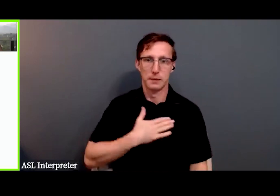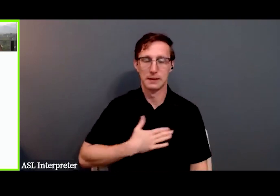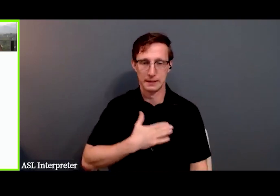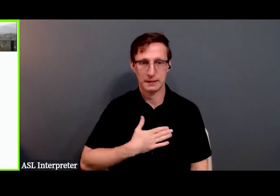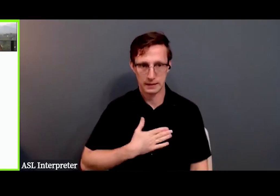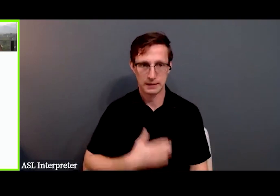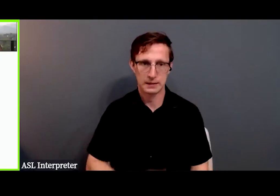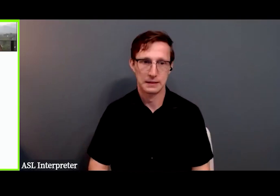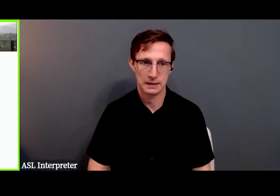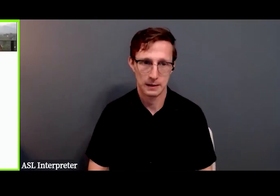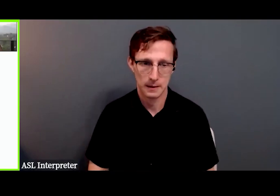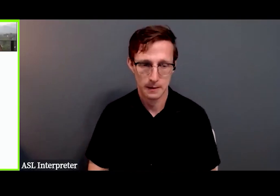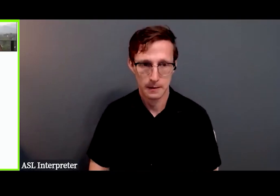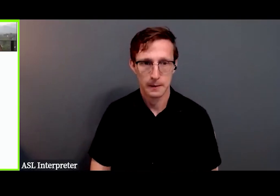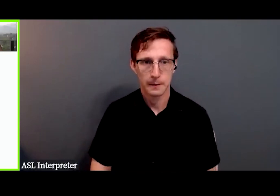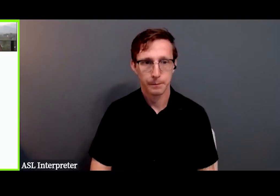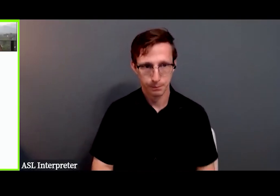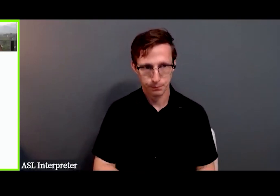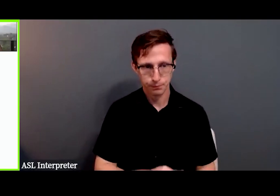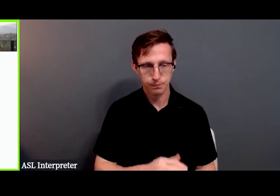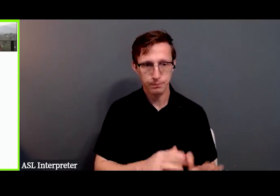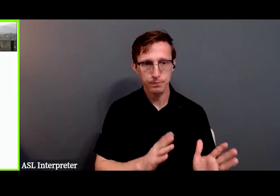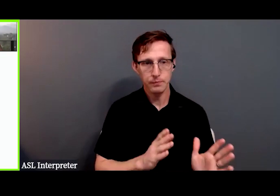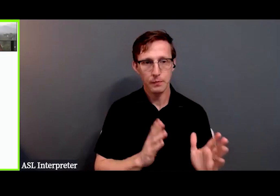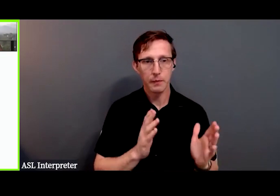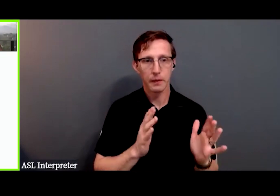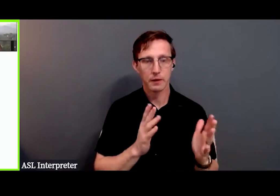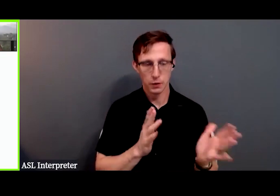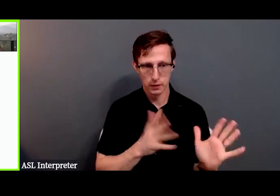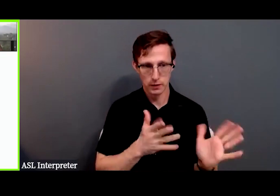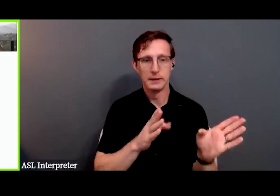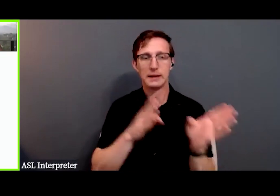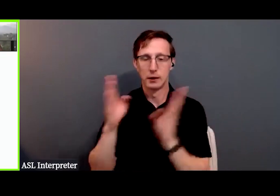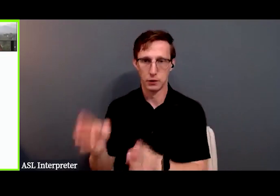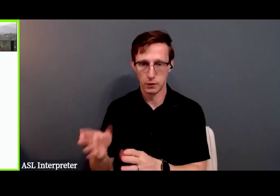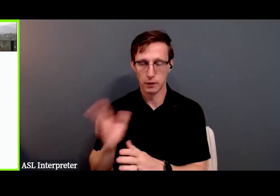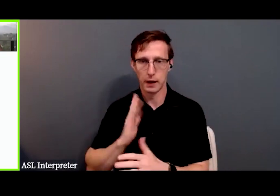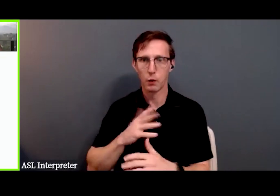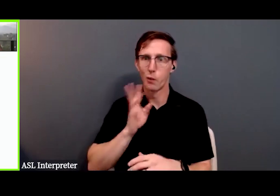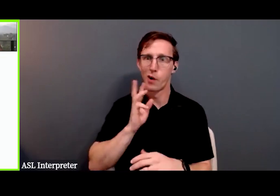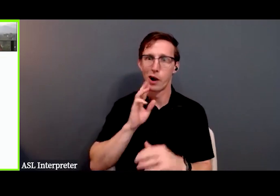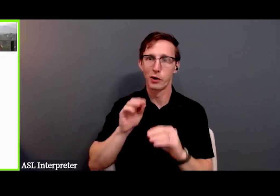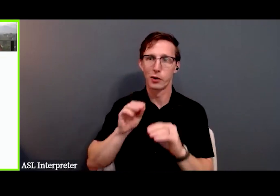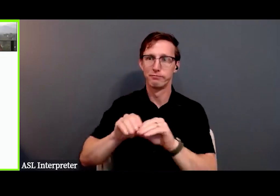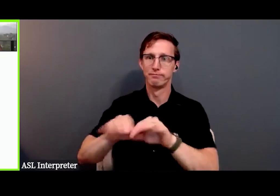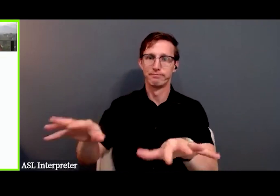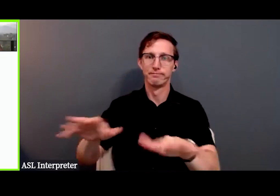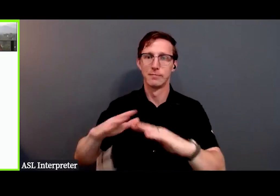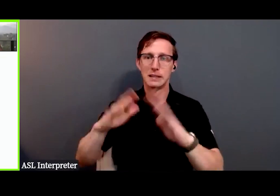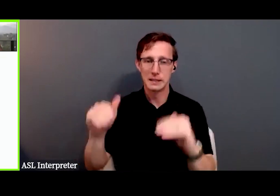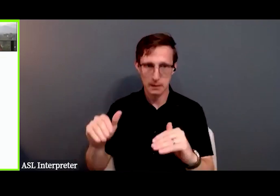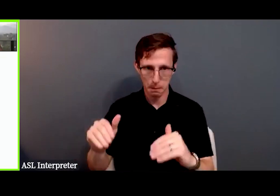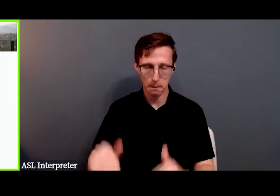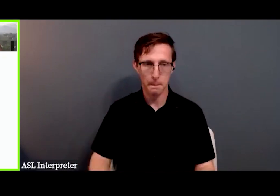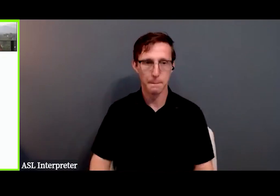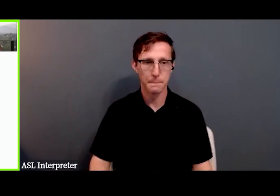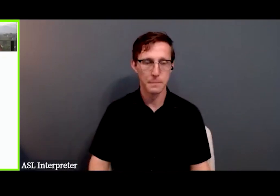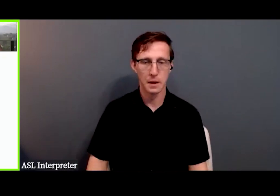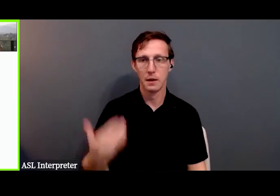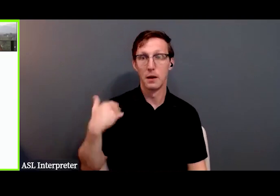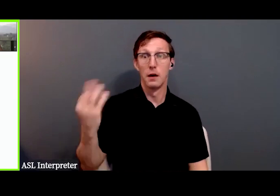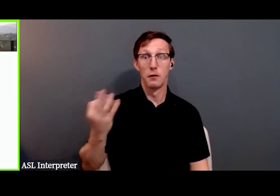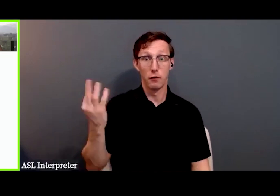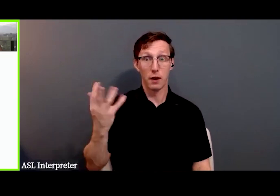So I'll move to the distribution system. We've talked a lot about this. We showed a lot of imagery on Friday, but